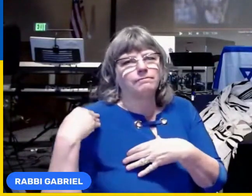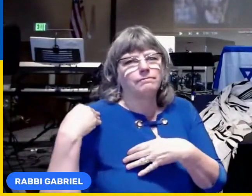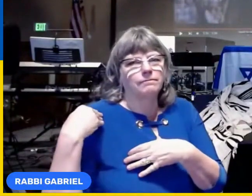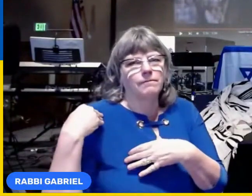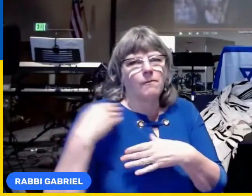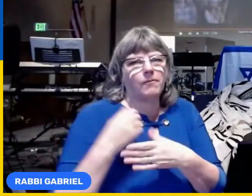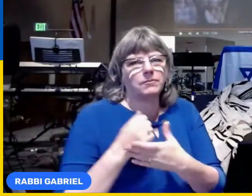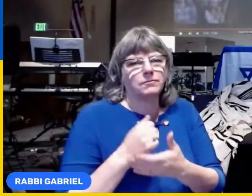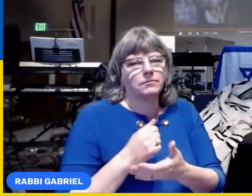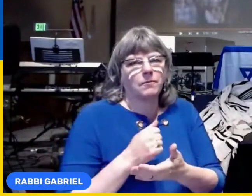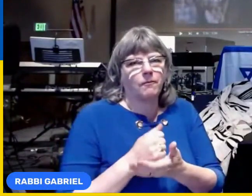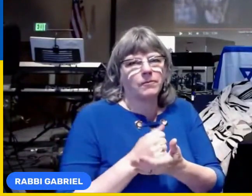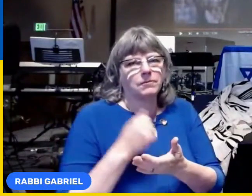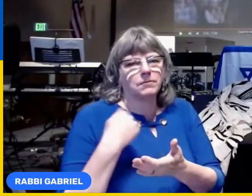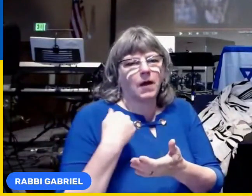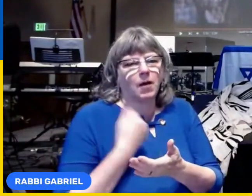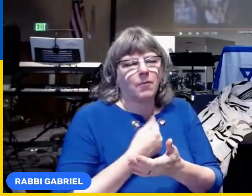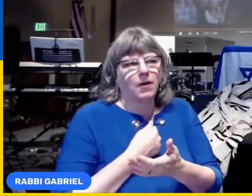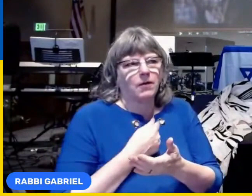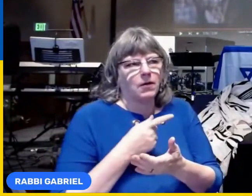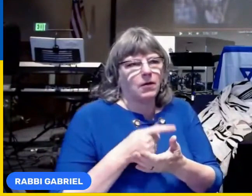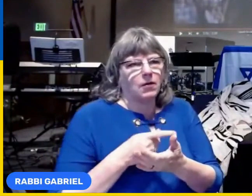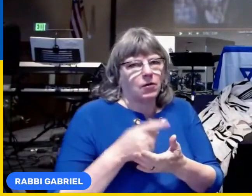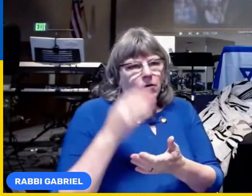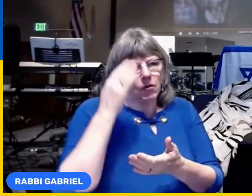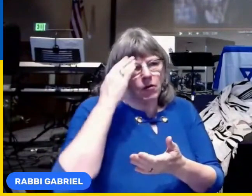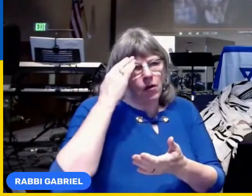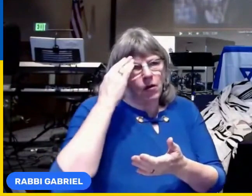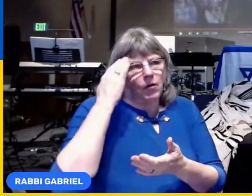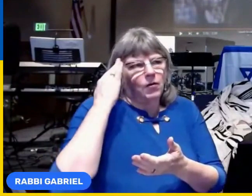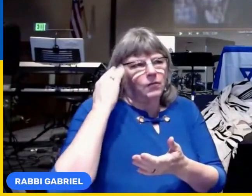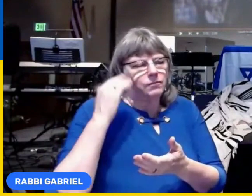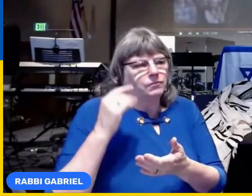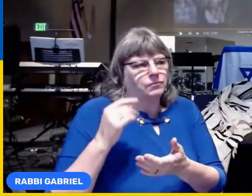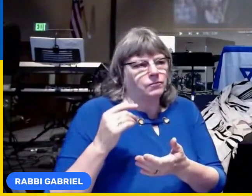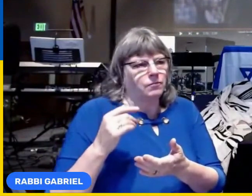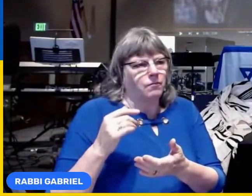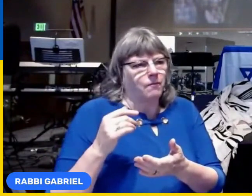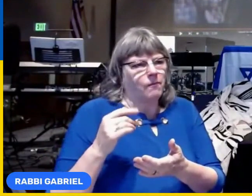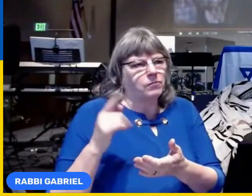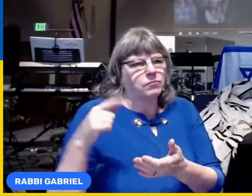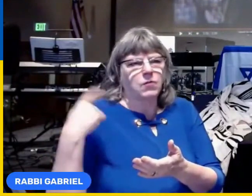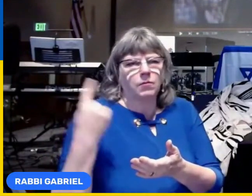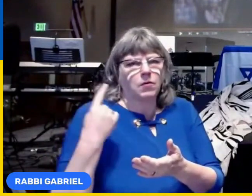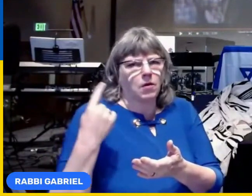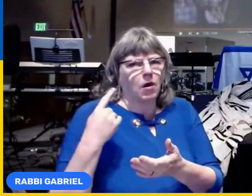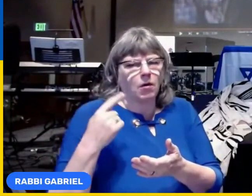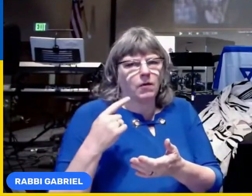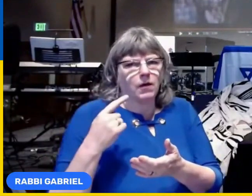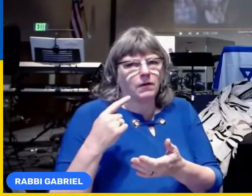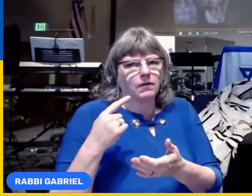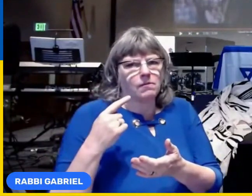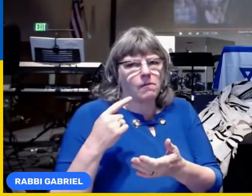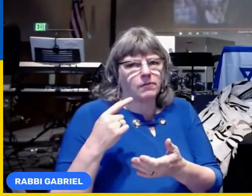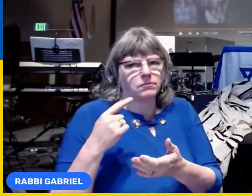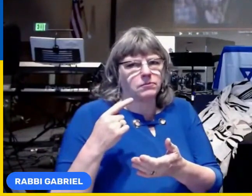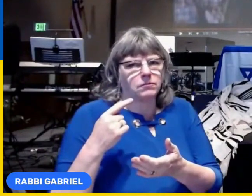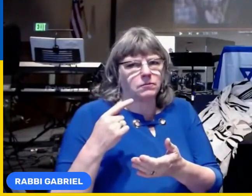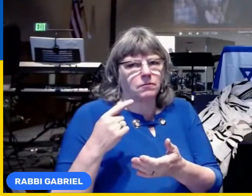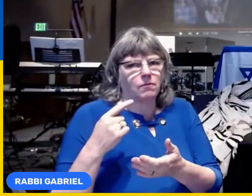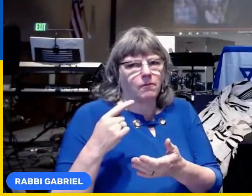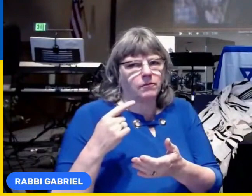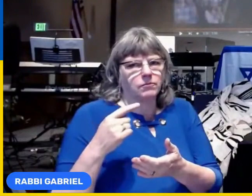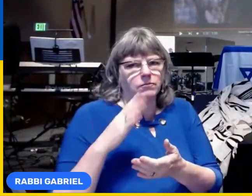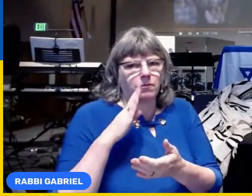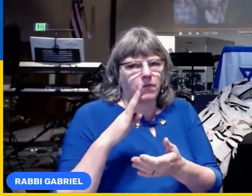voice in our lives. Help us to know that as we do, we'll always end up in the